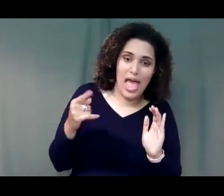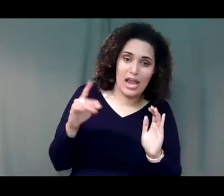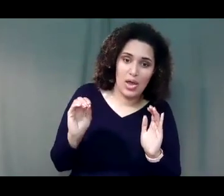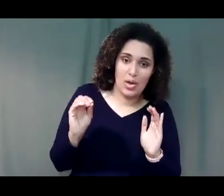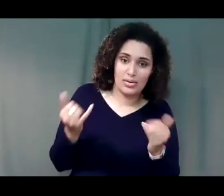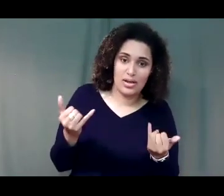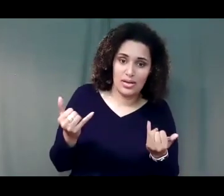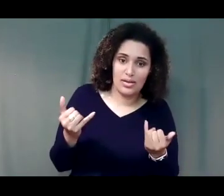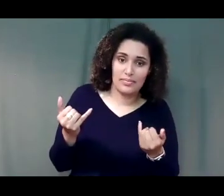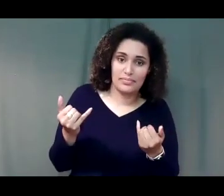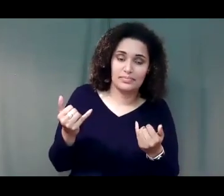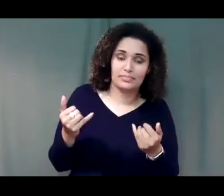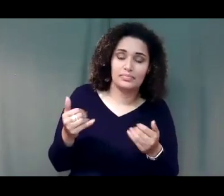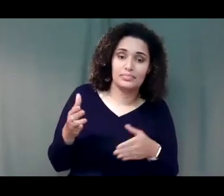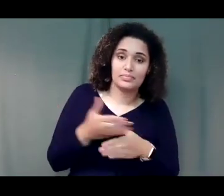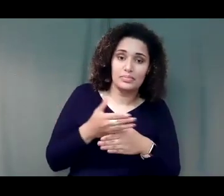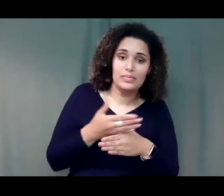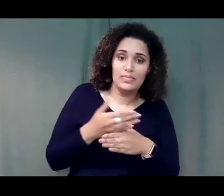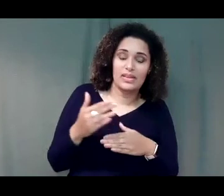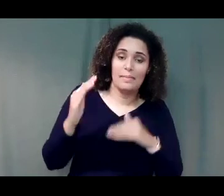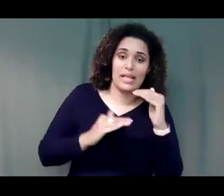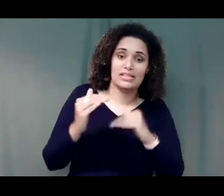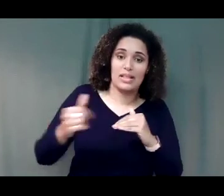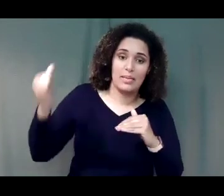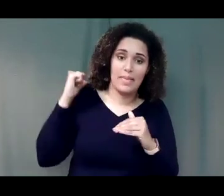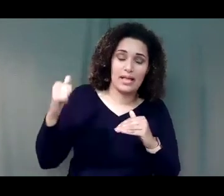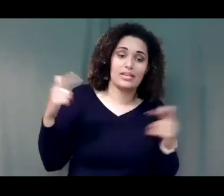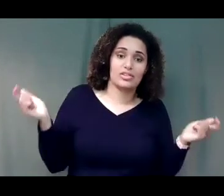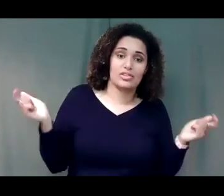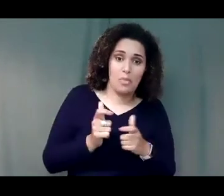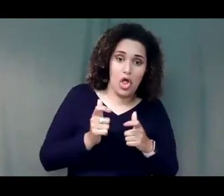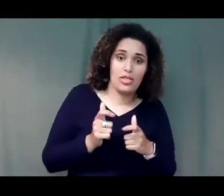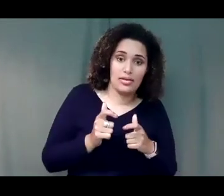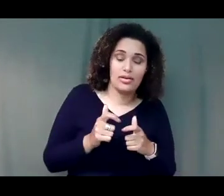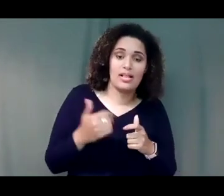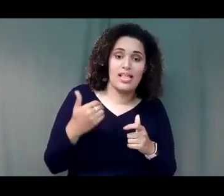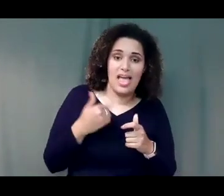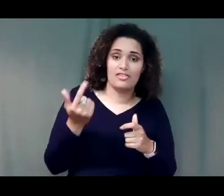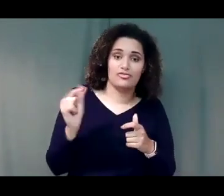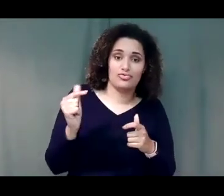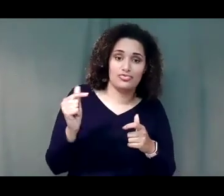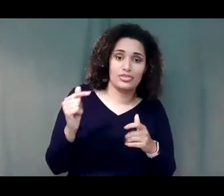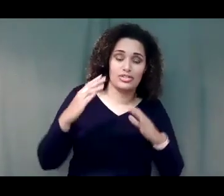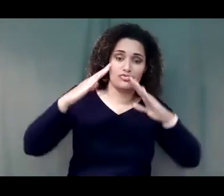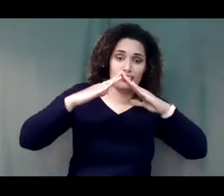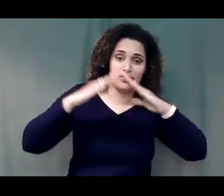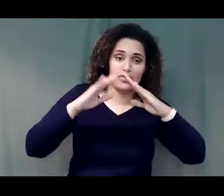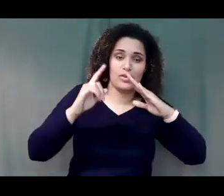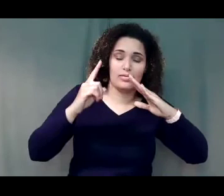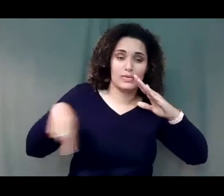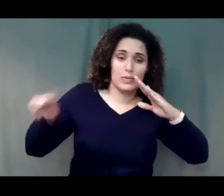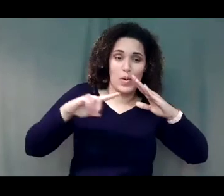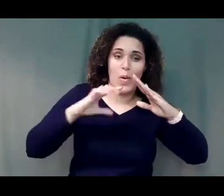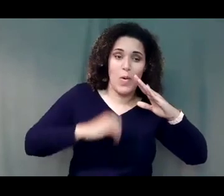between the buildings in the back? There was a much smaller porch on there that had a green roof on it. For you super old timers, so remember